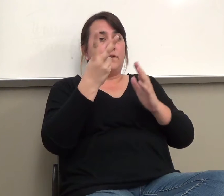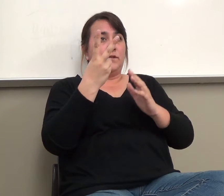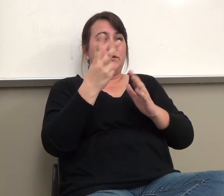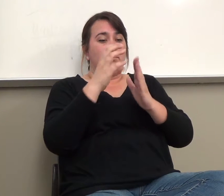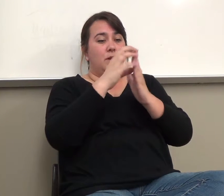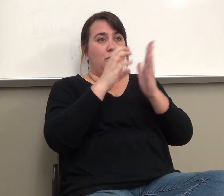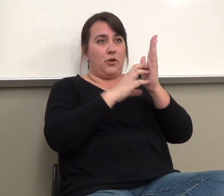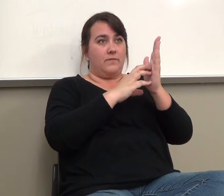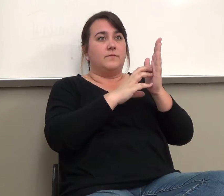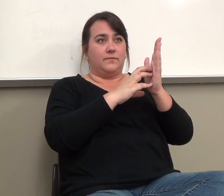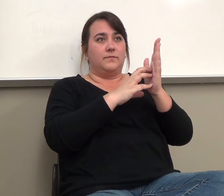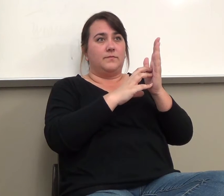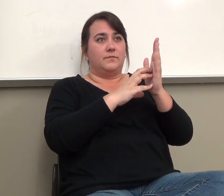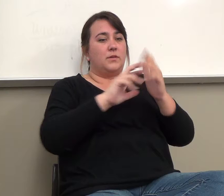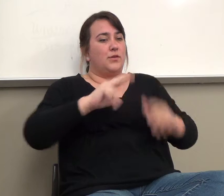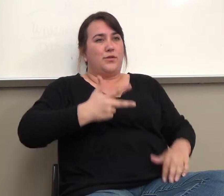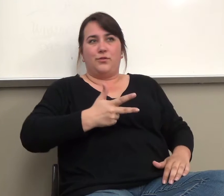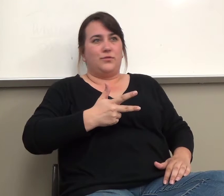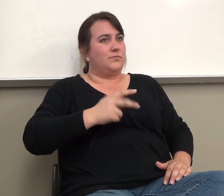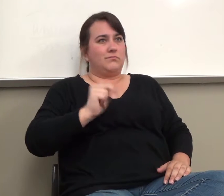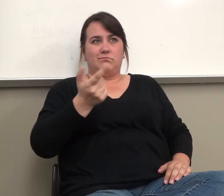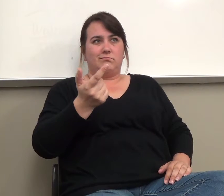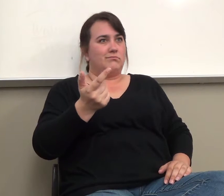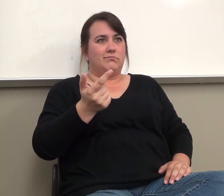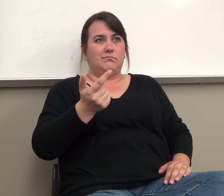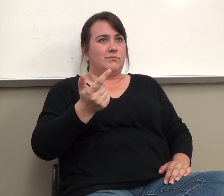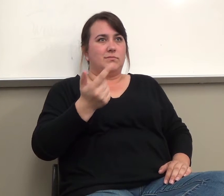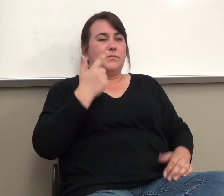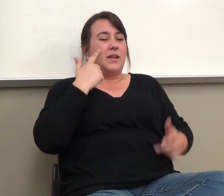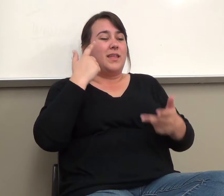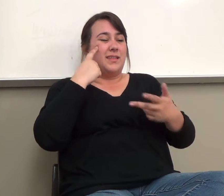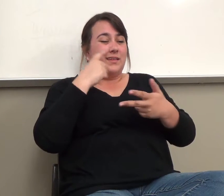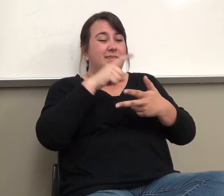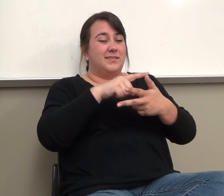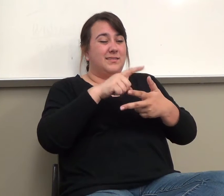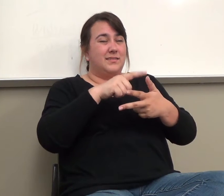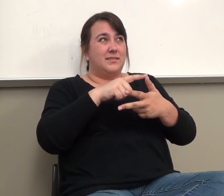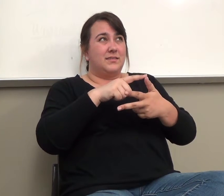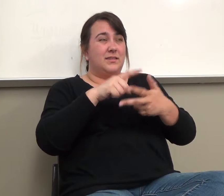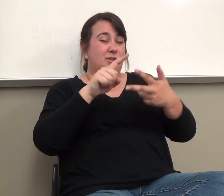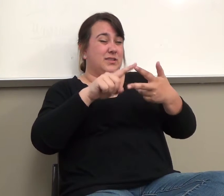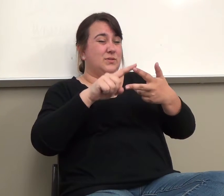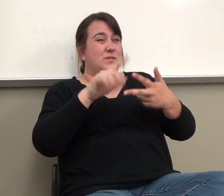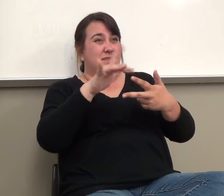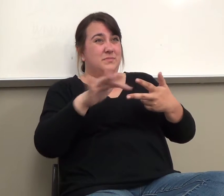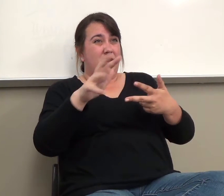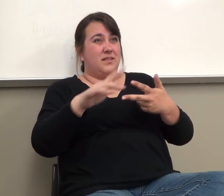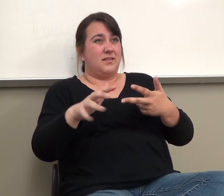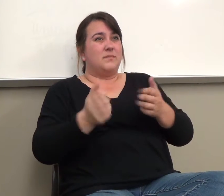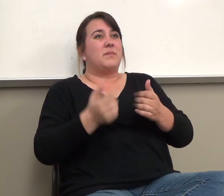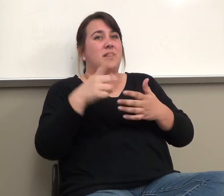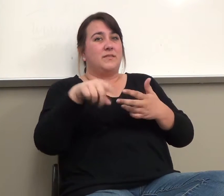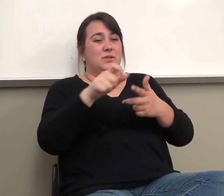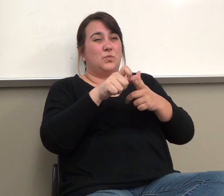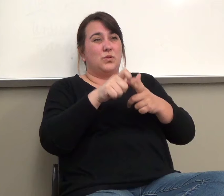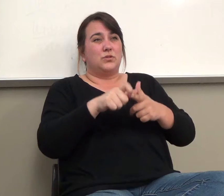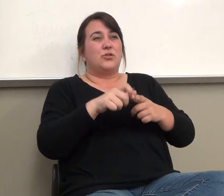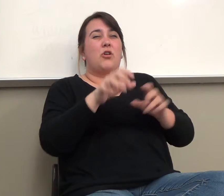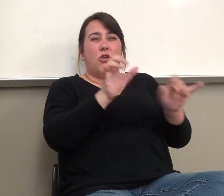But I think a lot of them are like so commonly misspelled that you should say, oh yeah, I know. Because most of us are pretty aware of that because